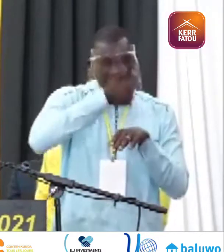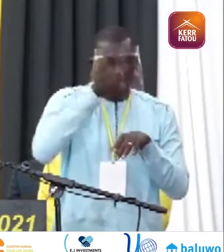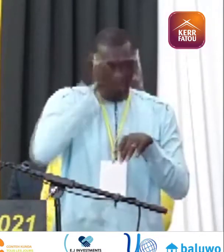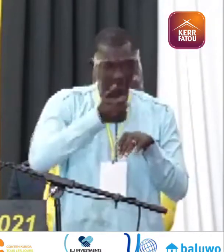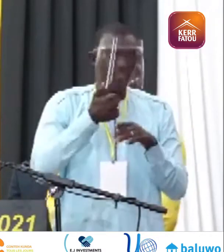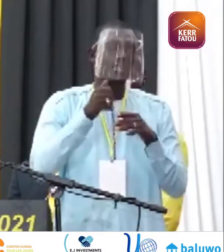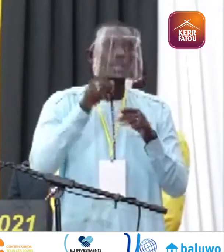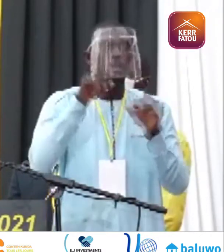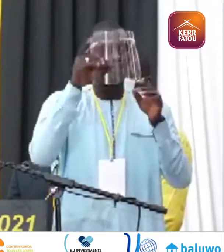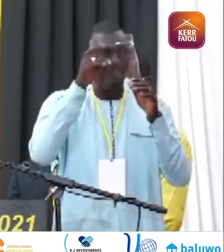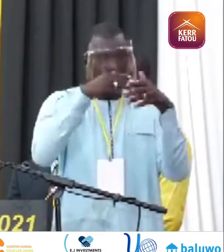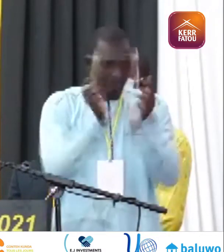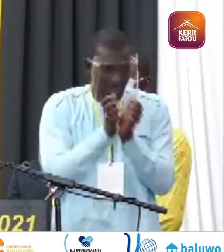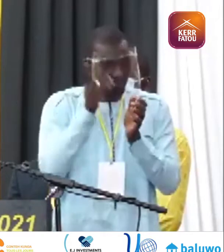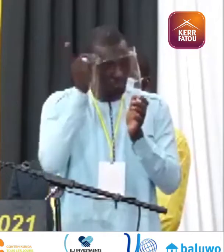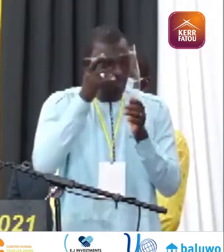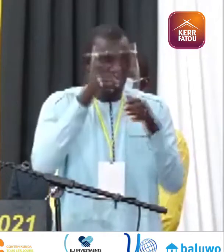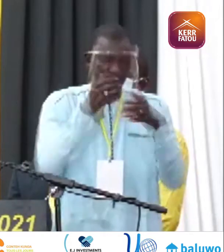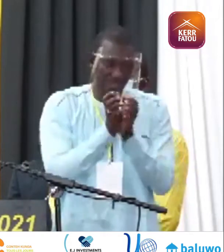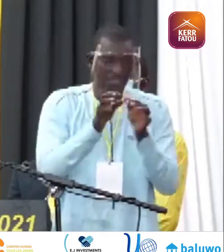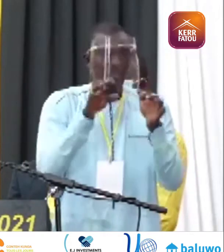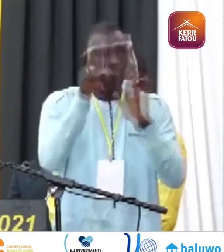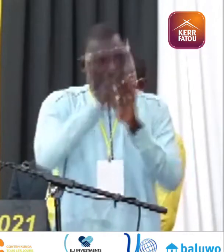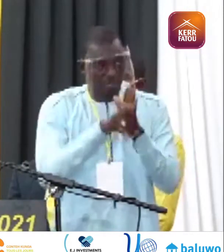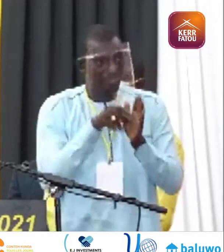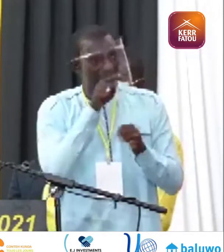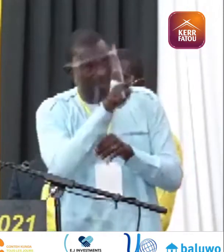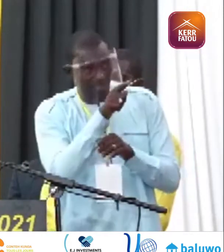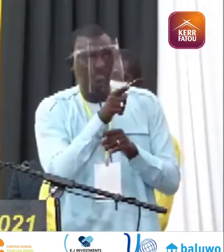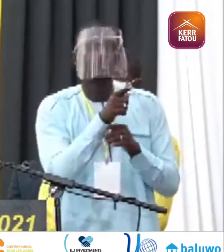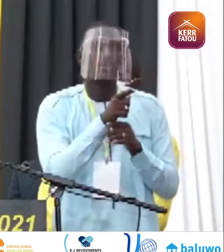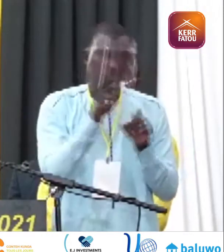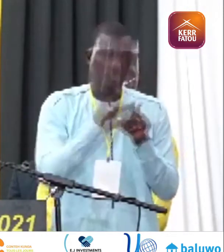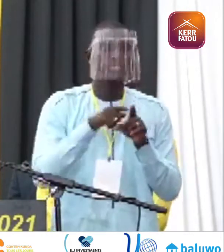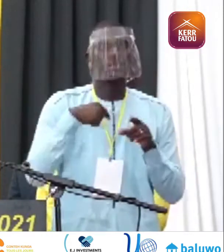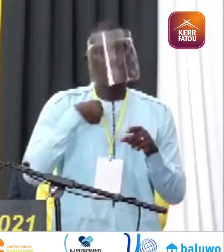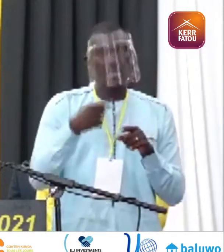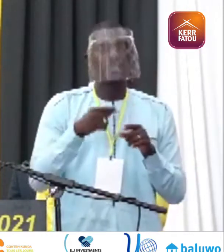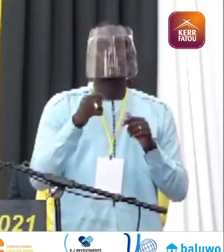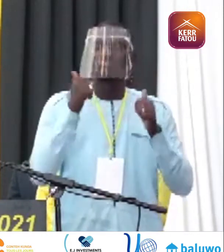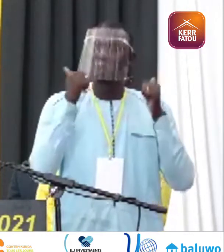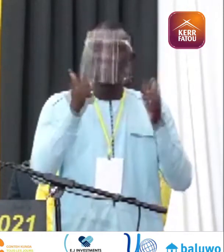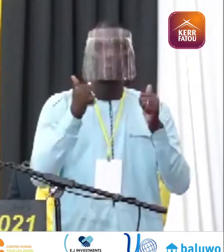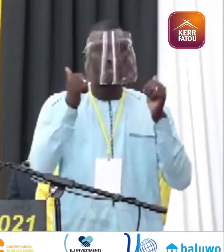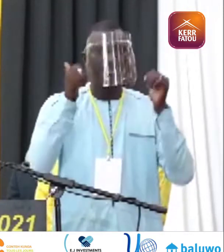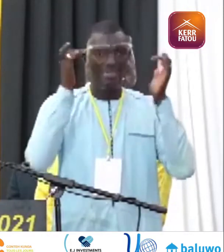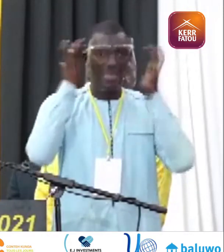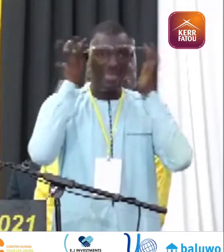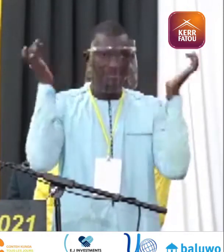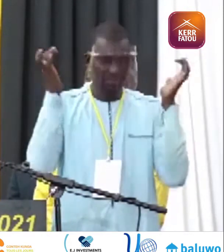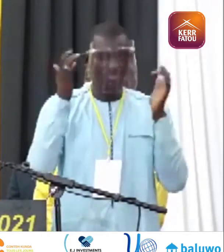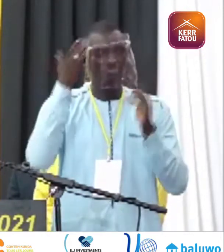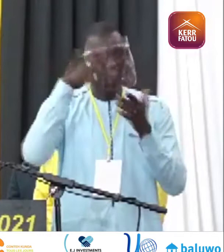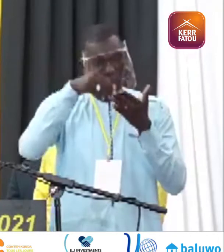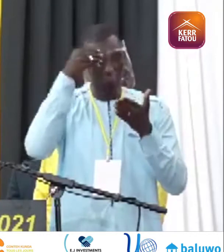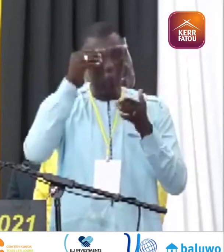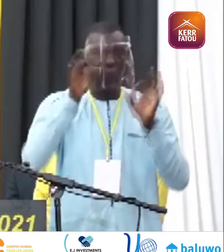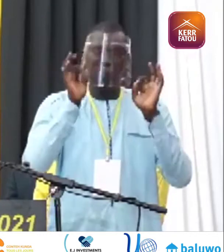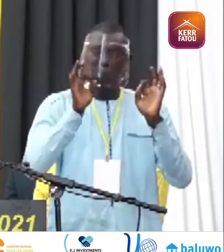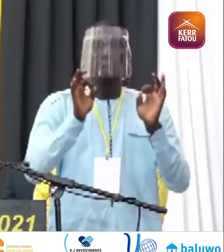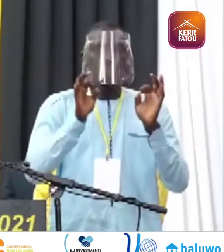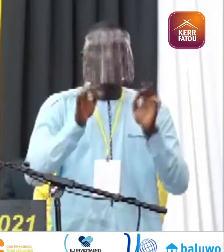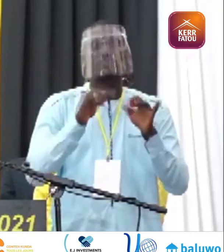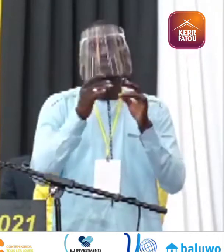Party program. This afforded them some fruitful experiences, and